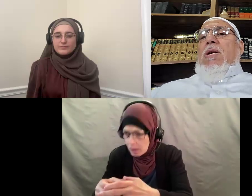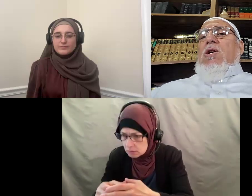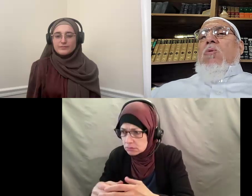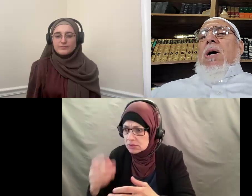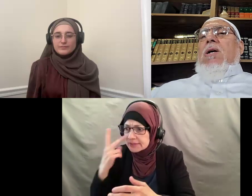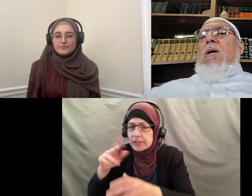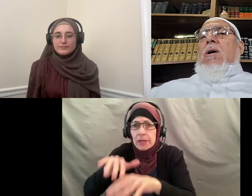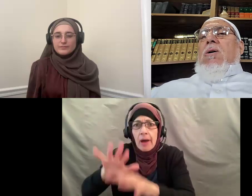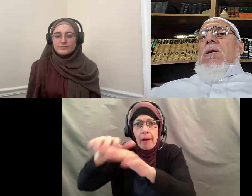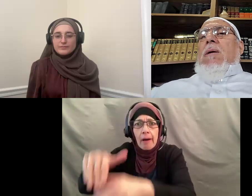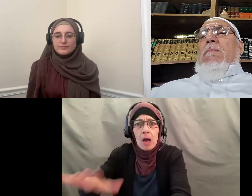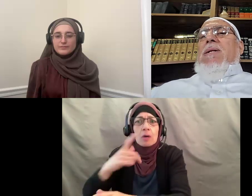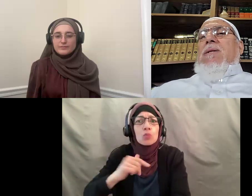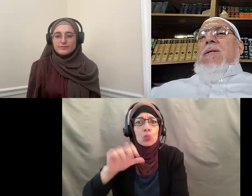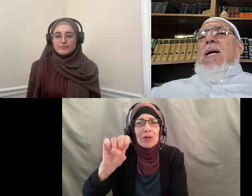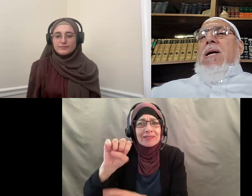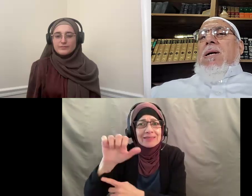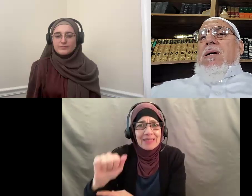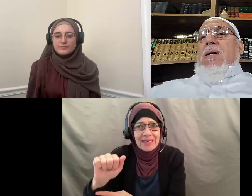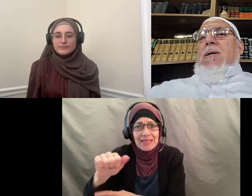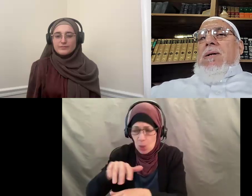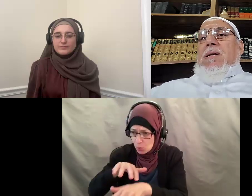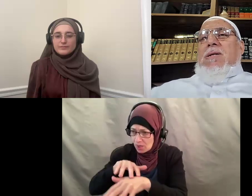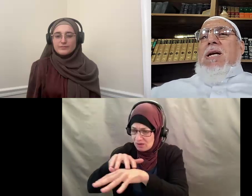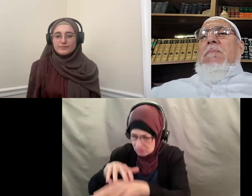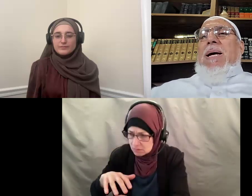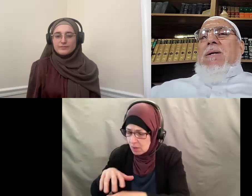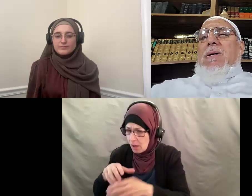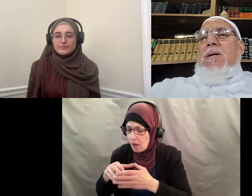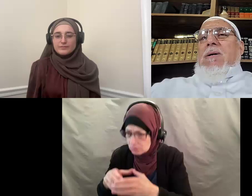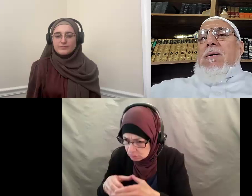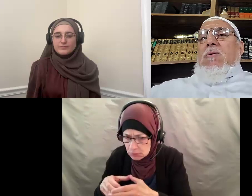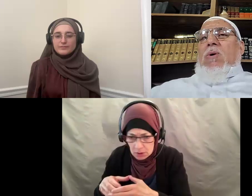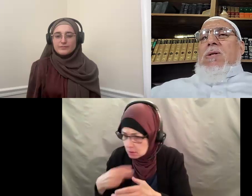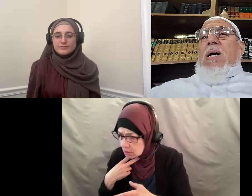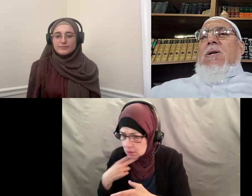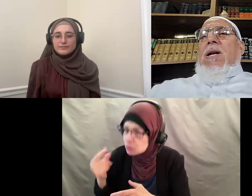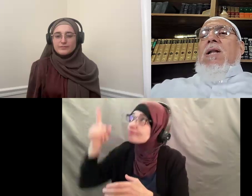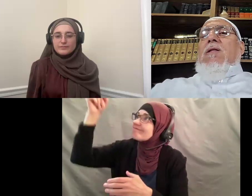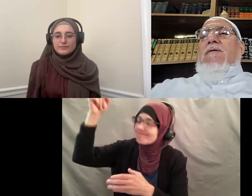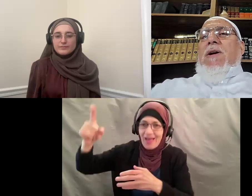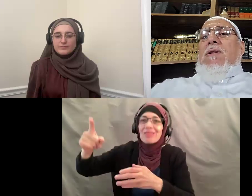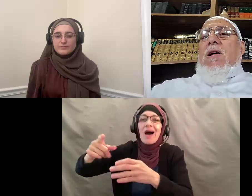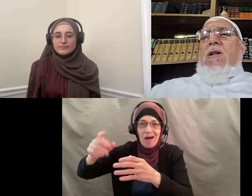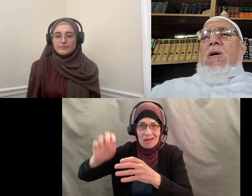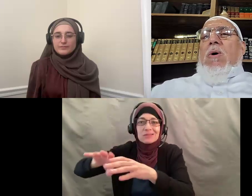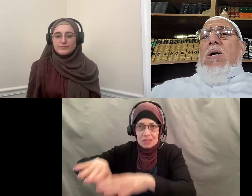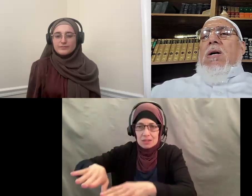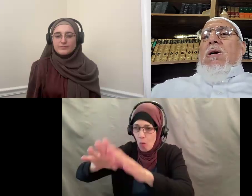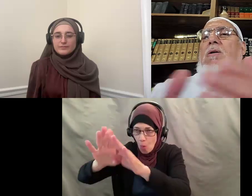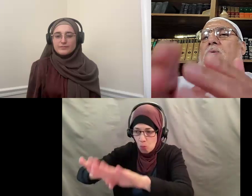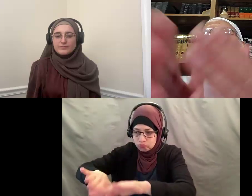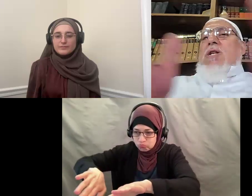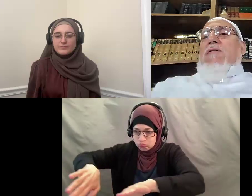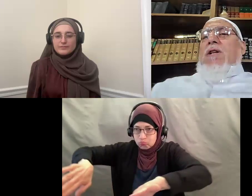Moses' community walked on the bed sea. The seabed was underneath their feet. The